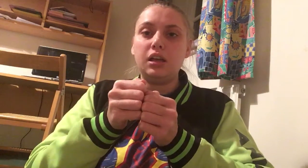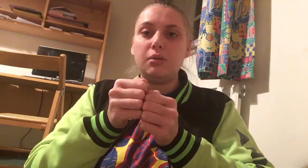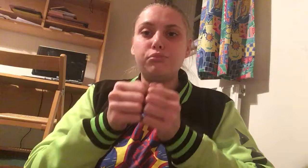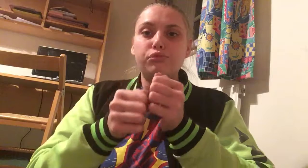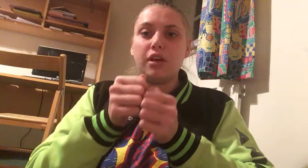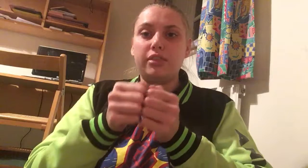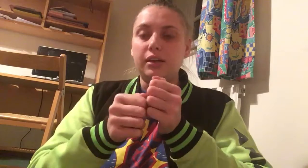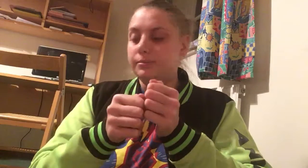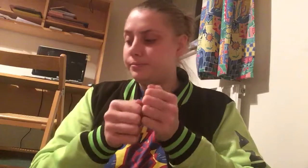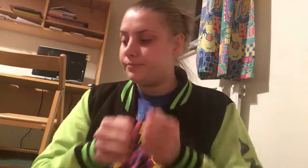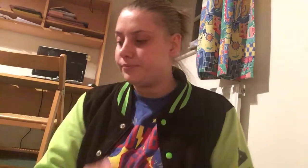brother.